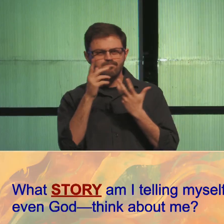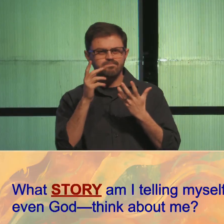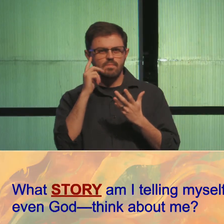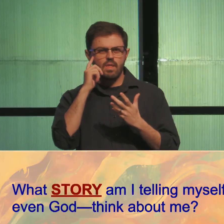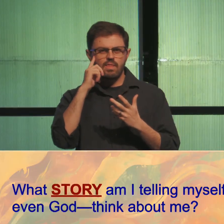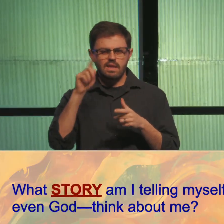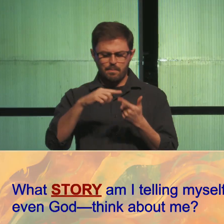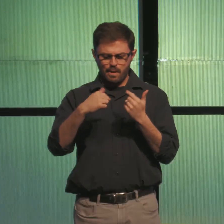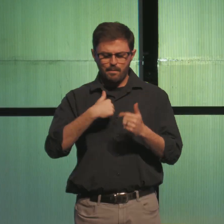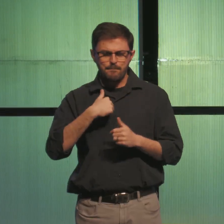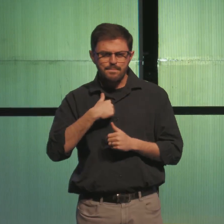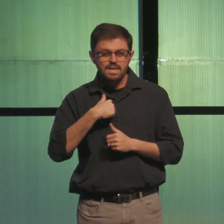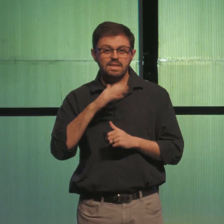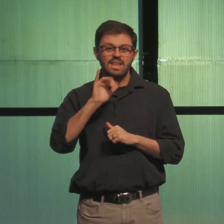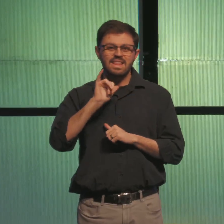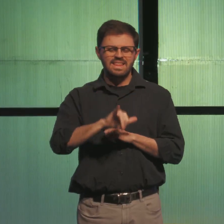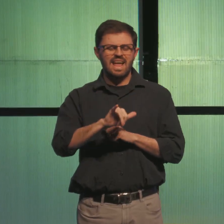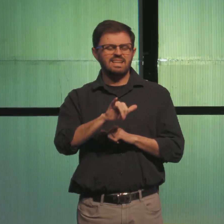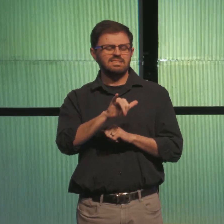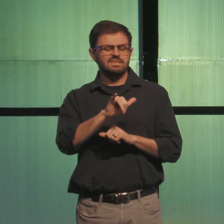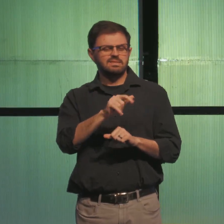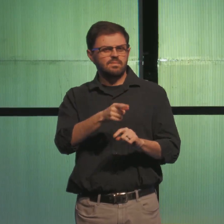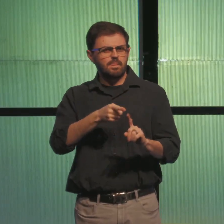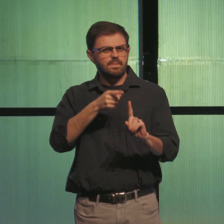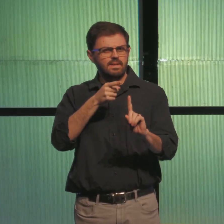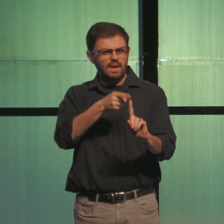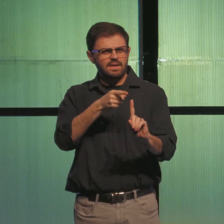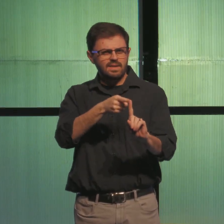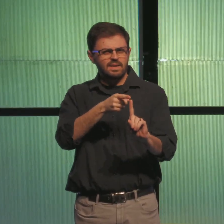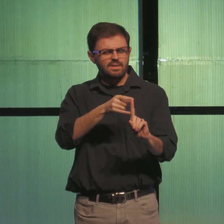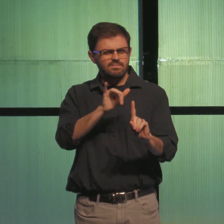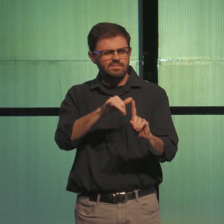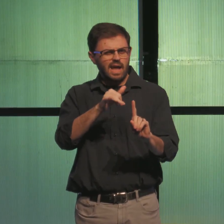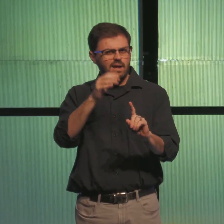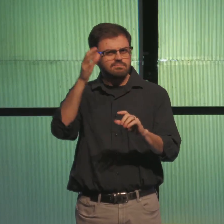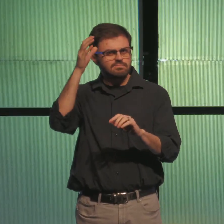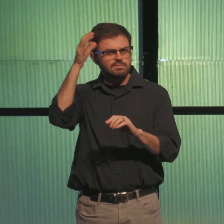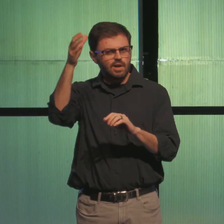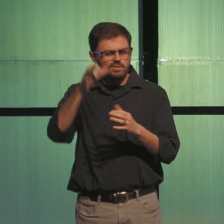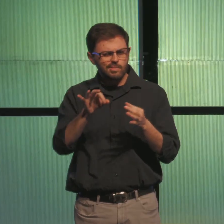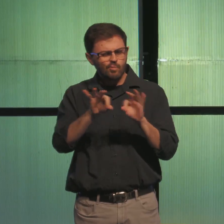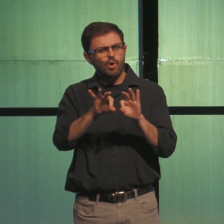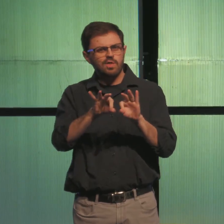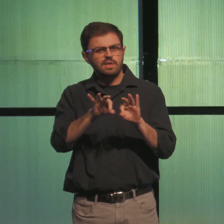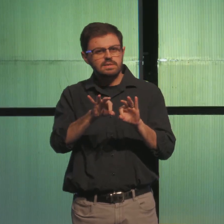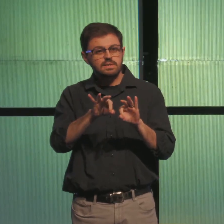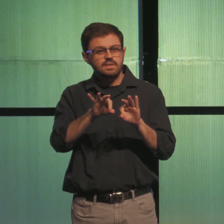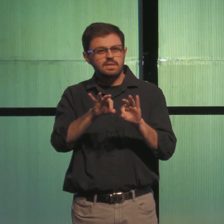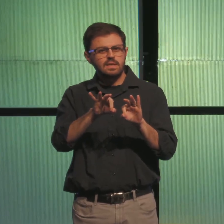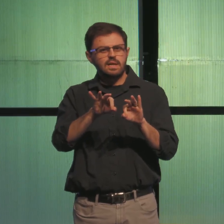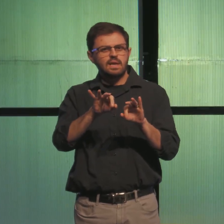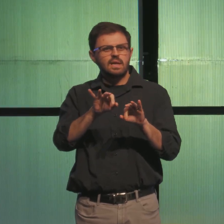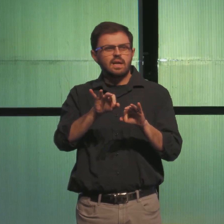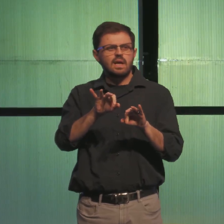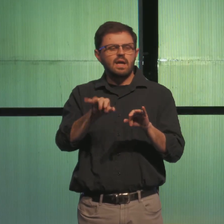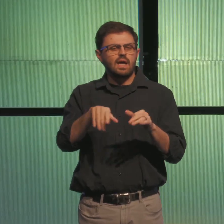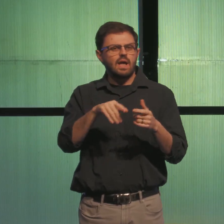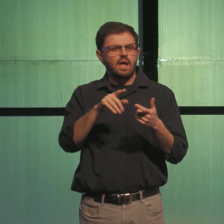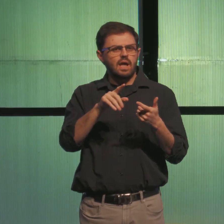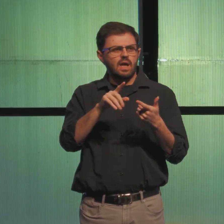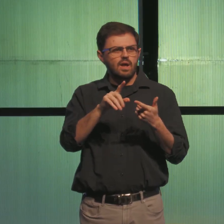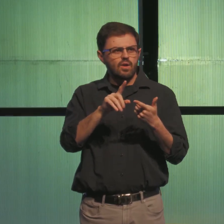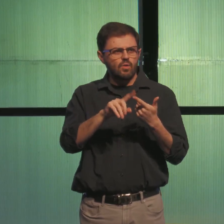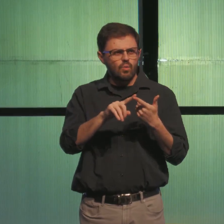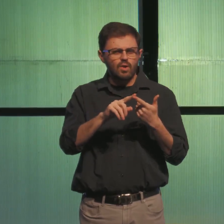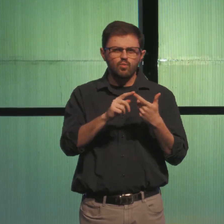right? That's the idea of this understanding of worthiness. And when we shift into a space of I'm not